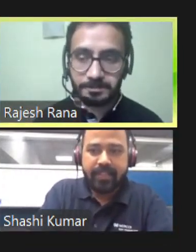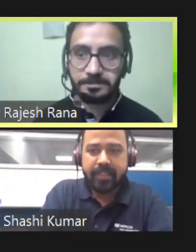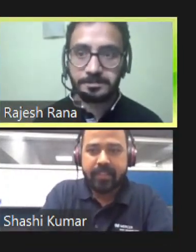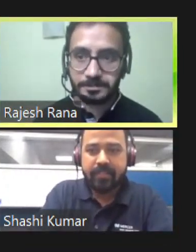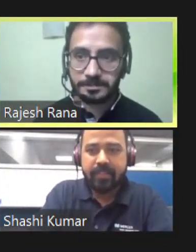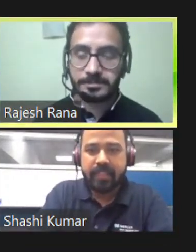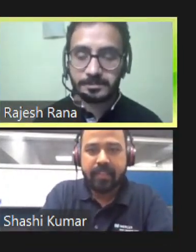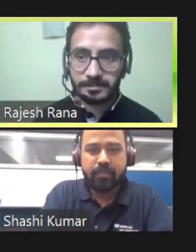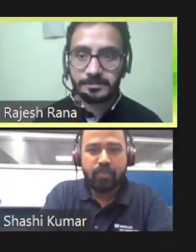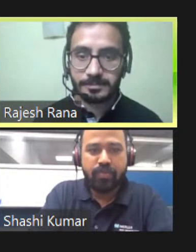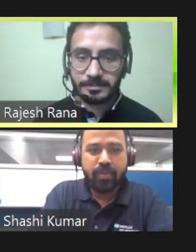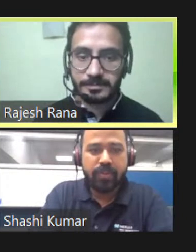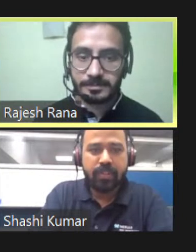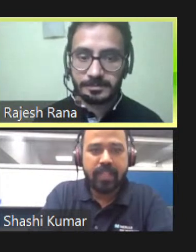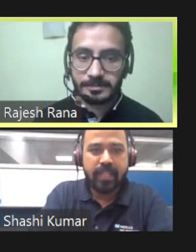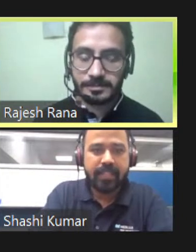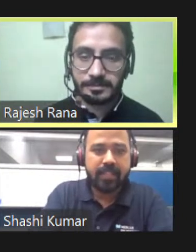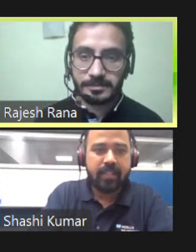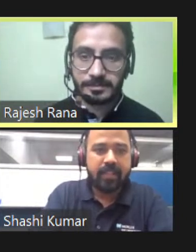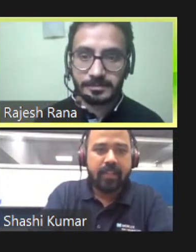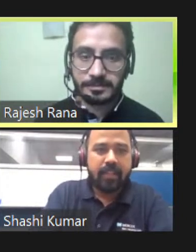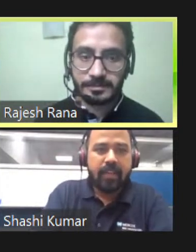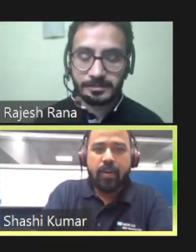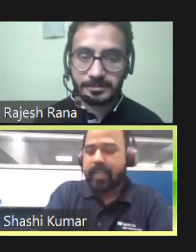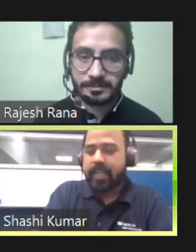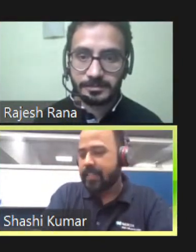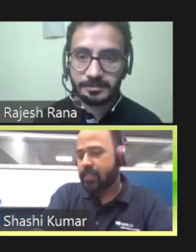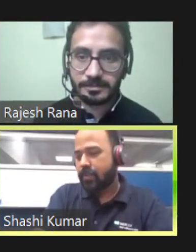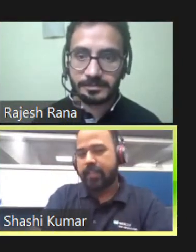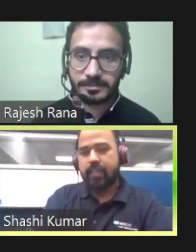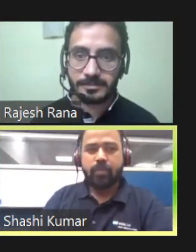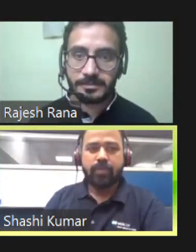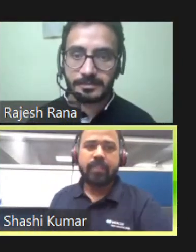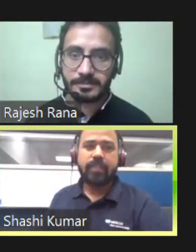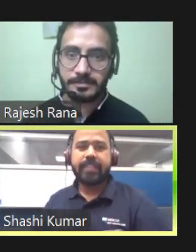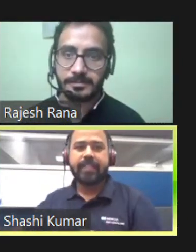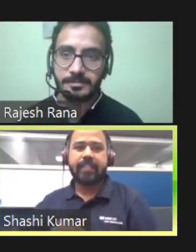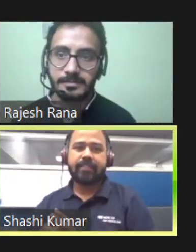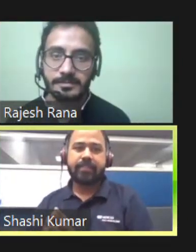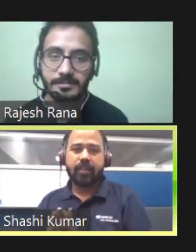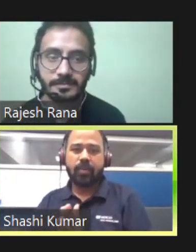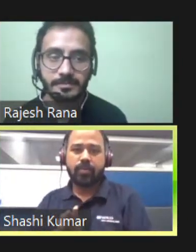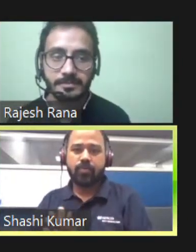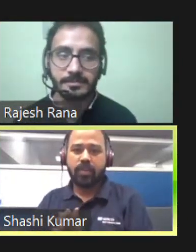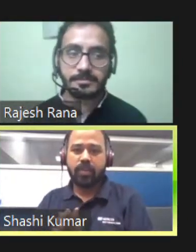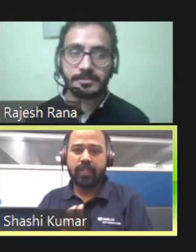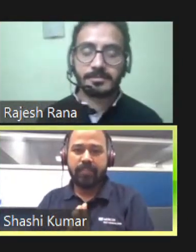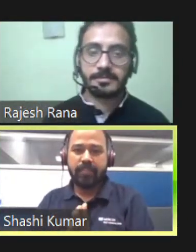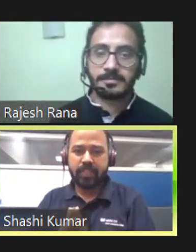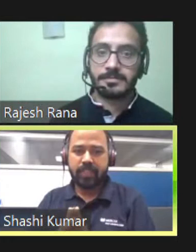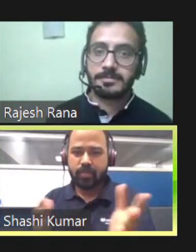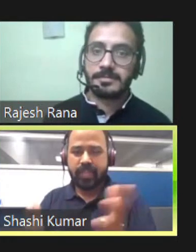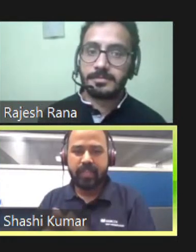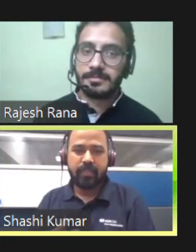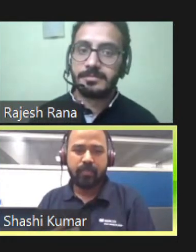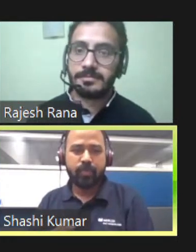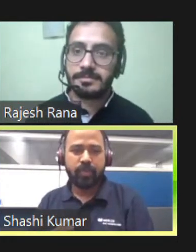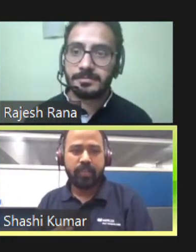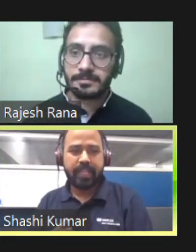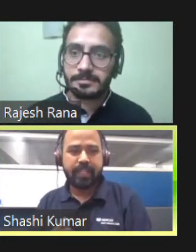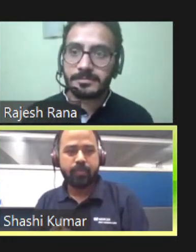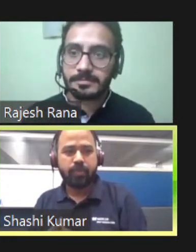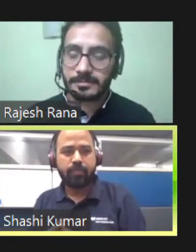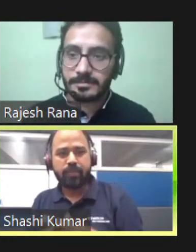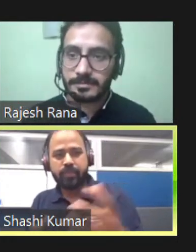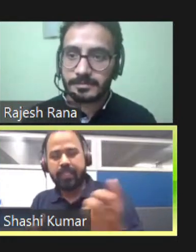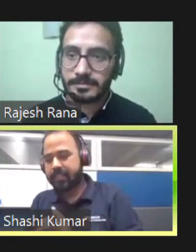Right. Can move on to the next. Okay, guys. So inclusion initiatives across world. I would just quickly would